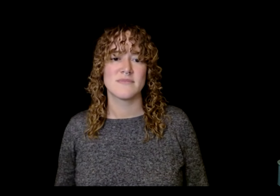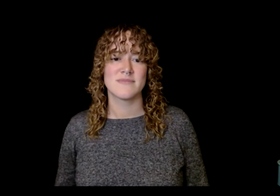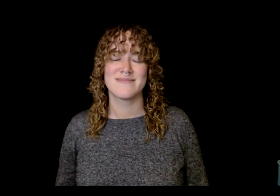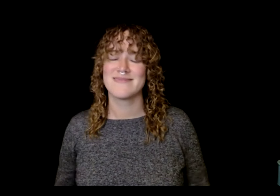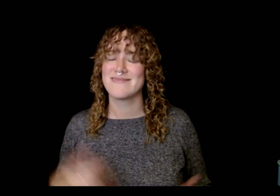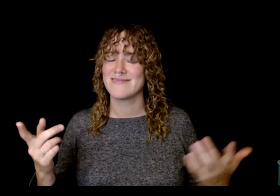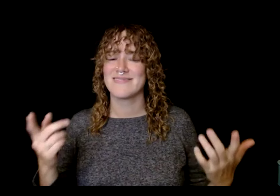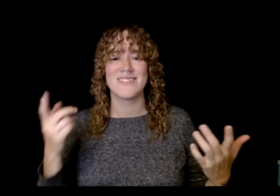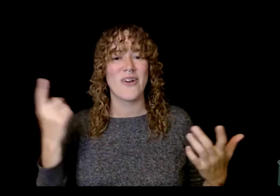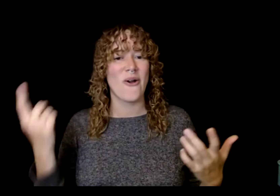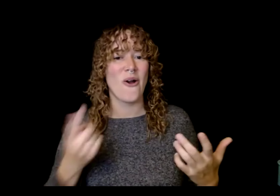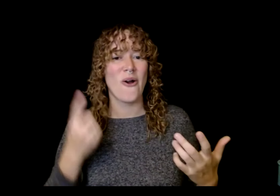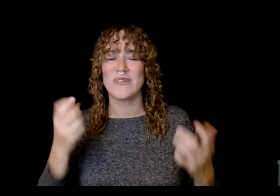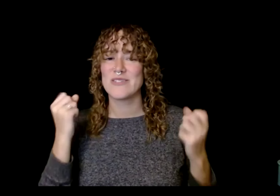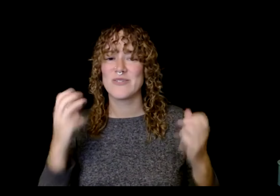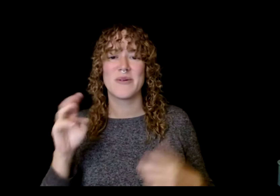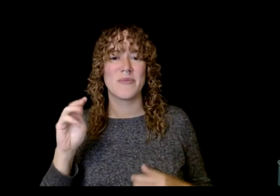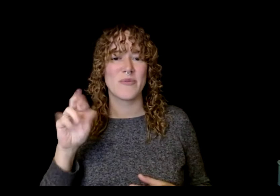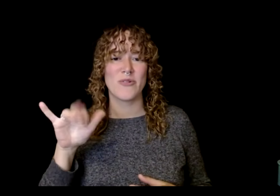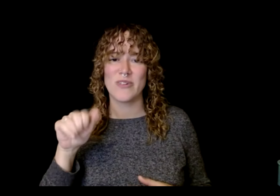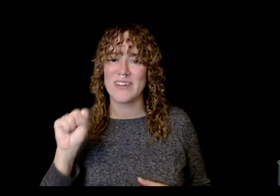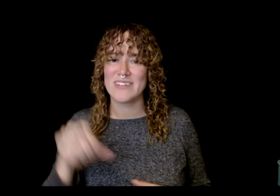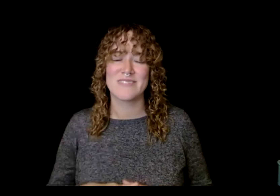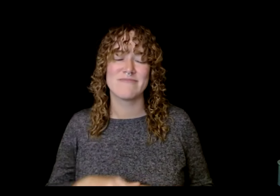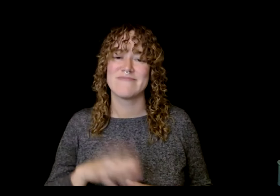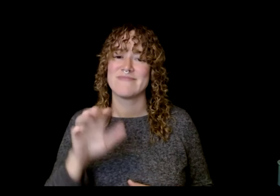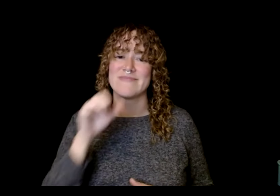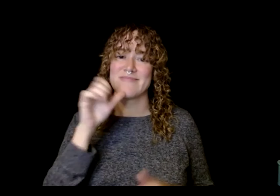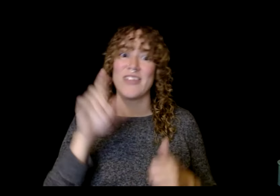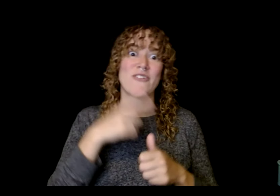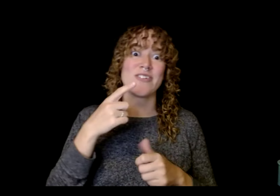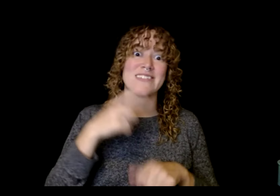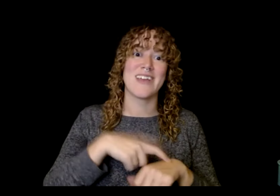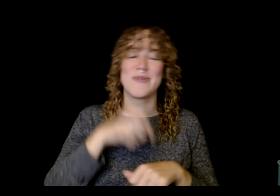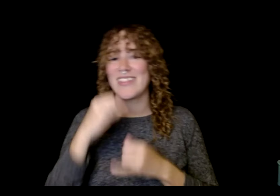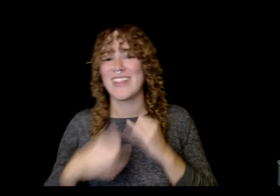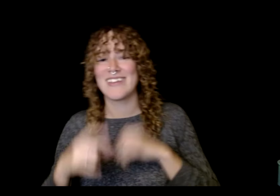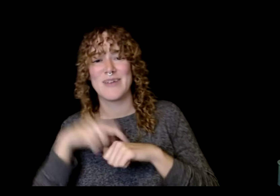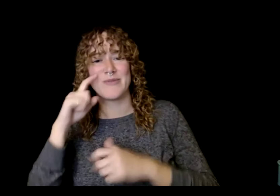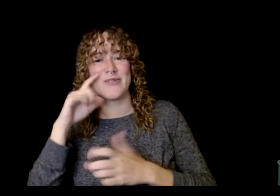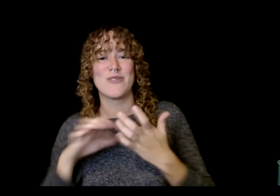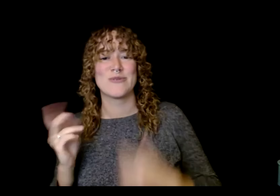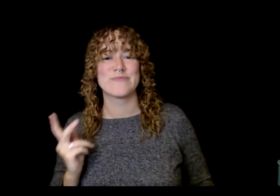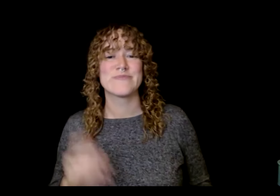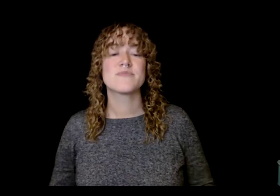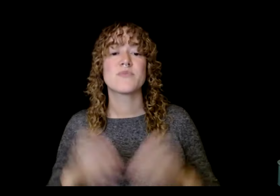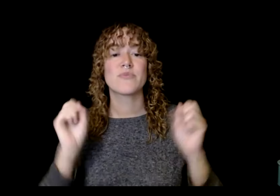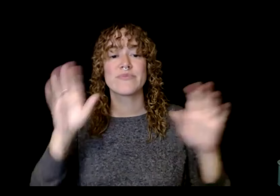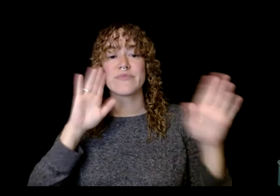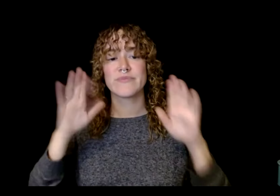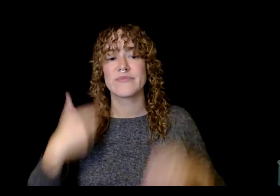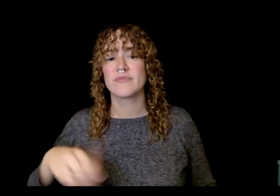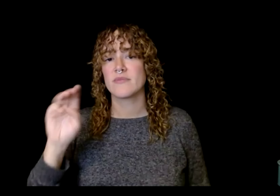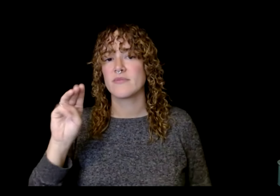Marias. It's a never-ending saga, right? Not the first time and not the last, right, Maria? Hi, everybody. My name is